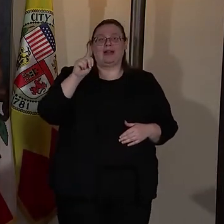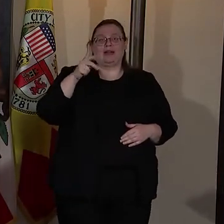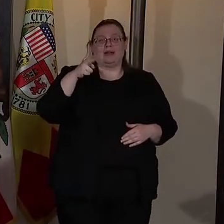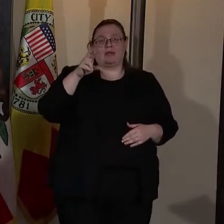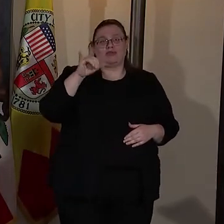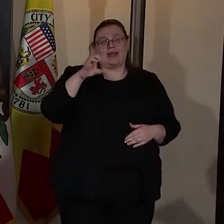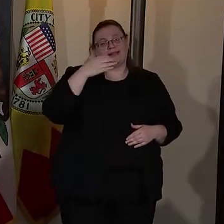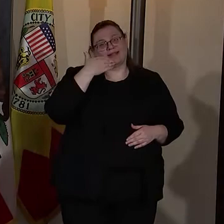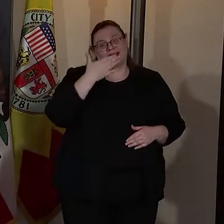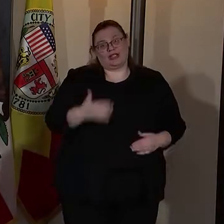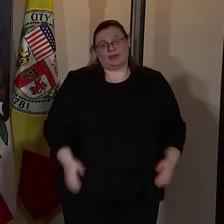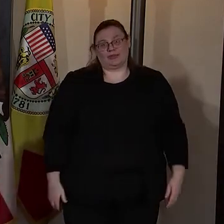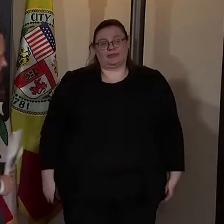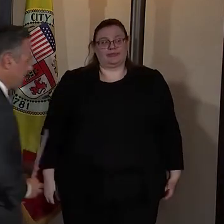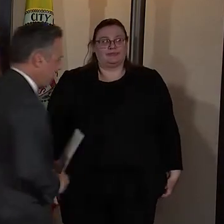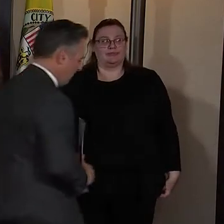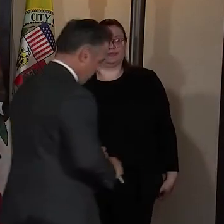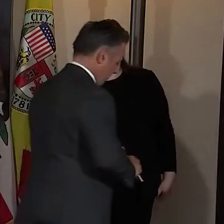Thank you.